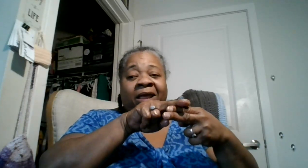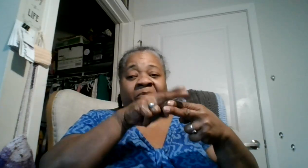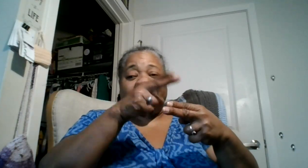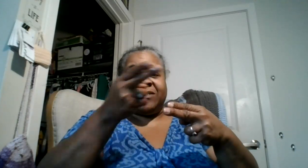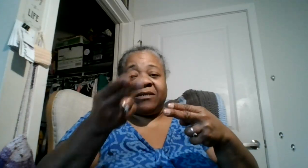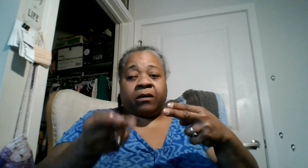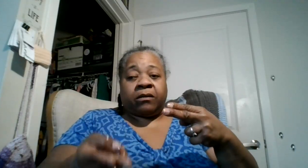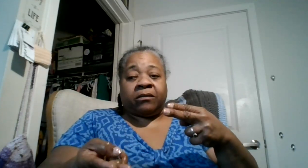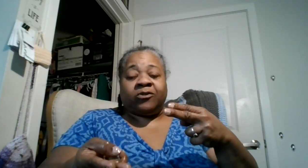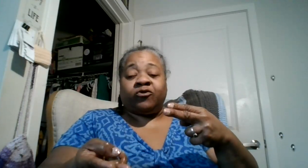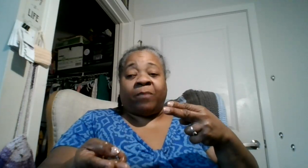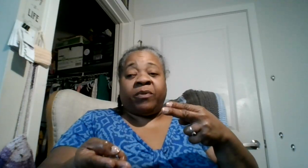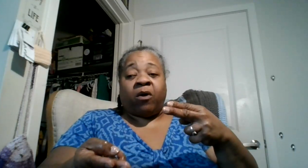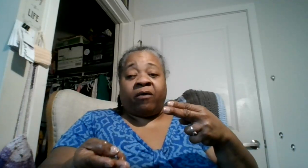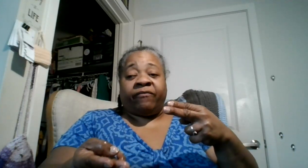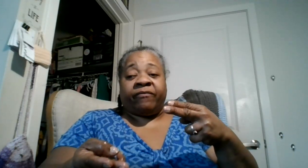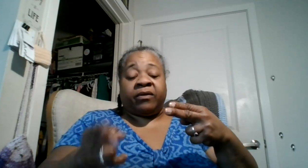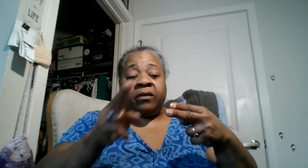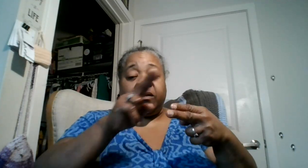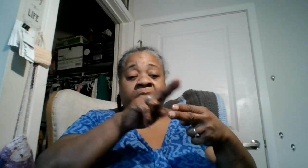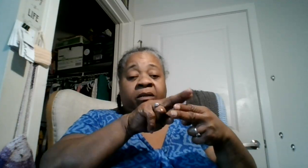we're just going to drop them off.